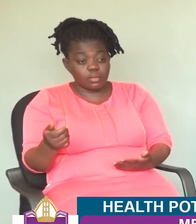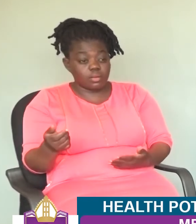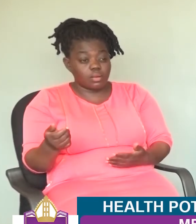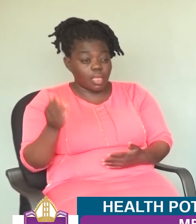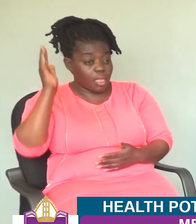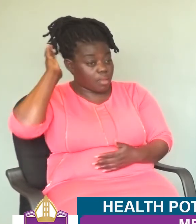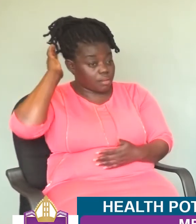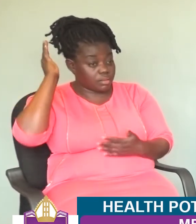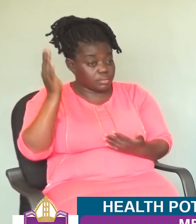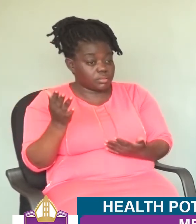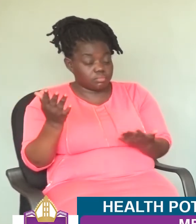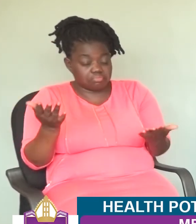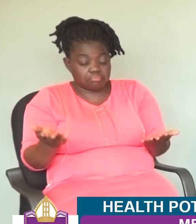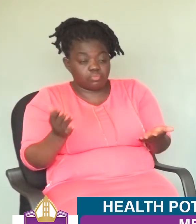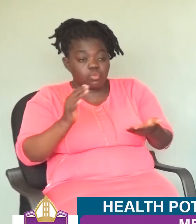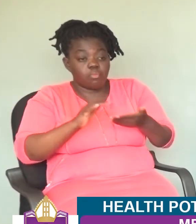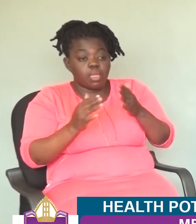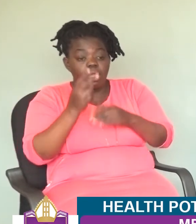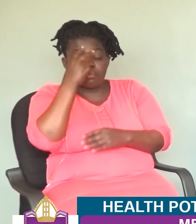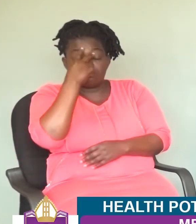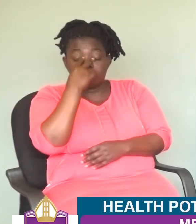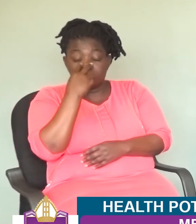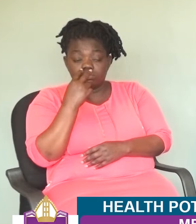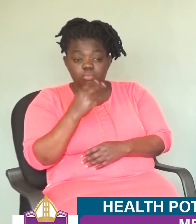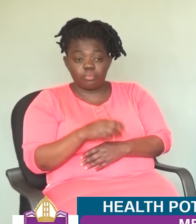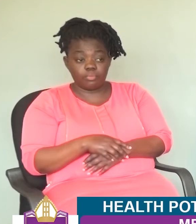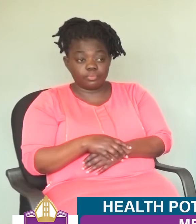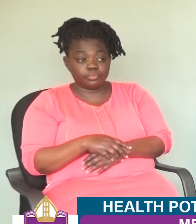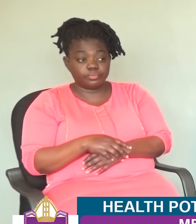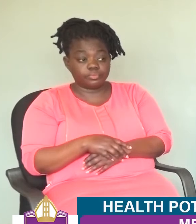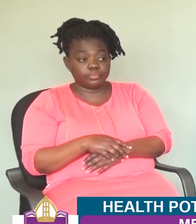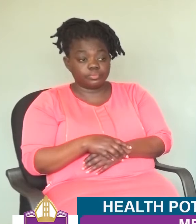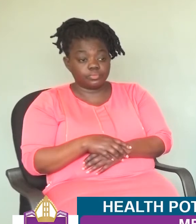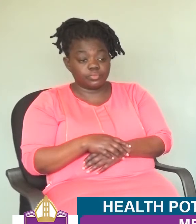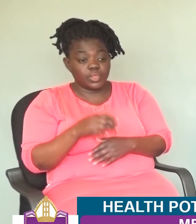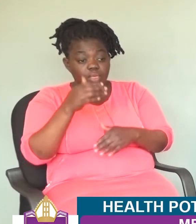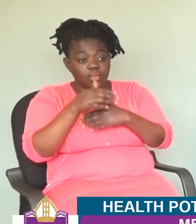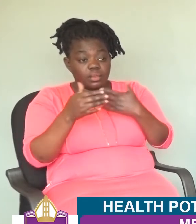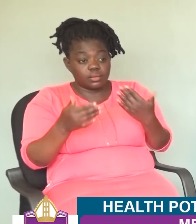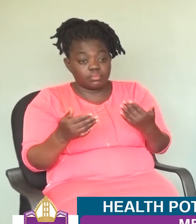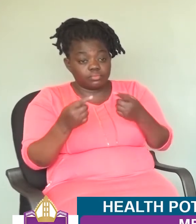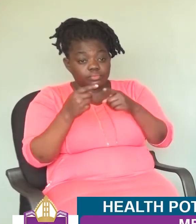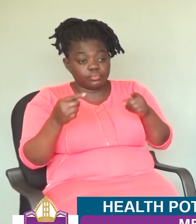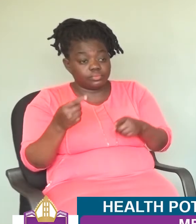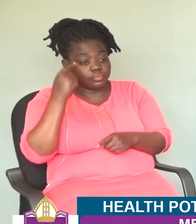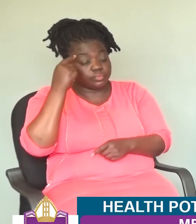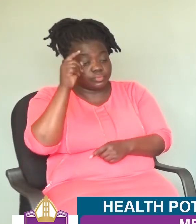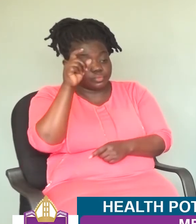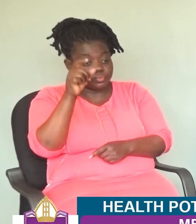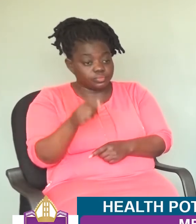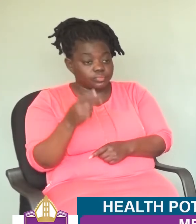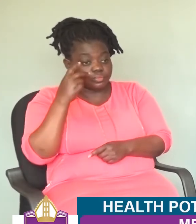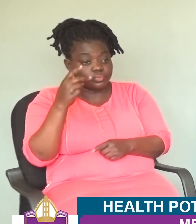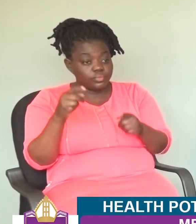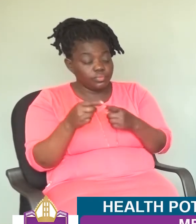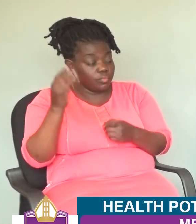here, you actually go blind. Okay? Here, the back here is the engine for you to be able to see.